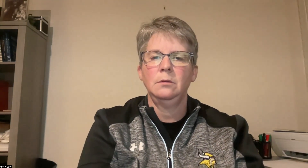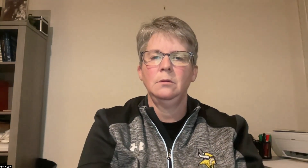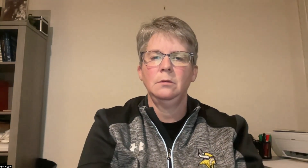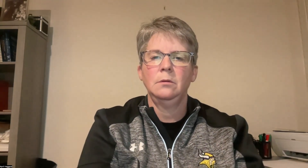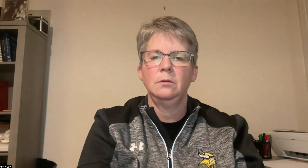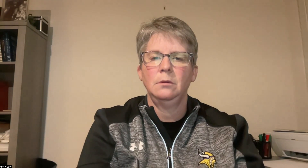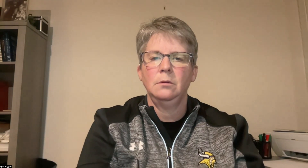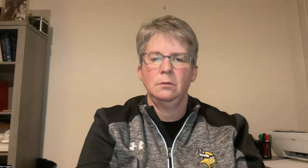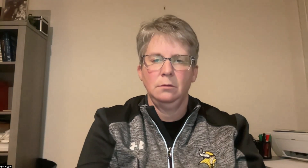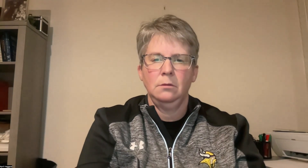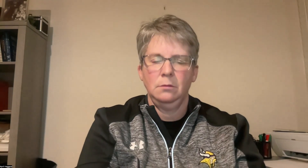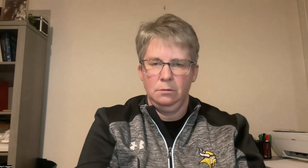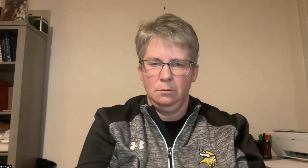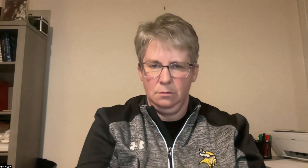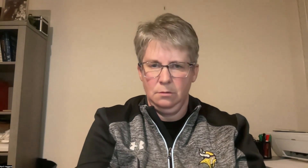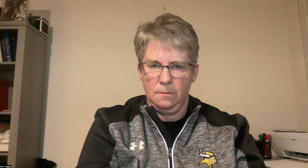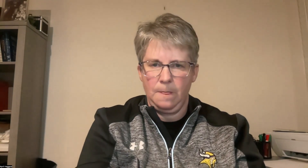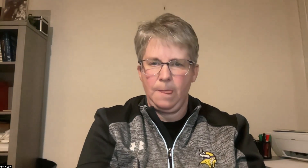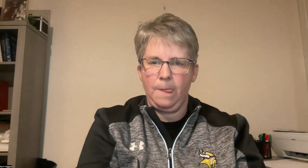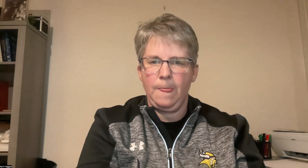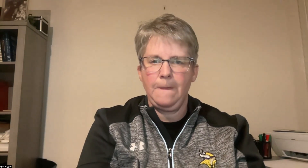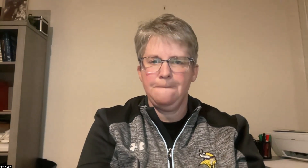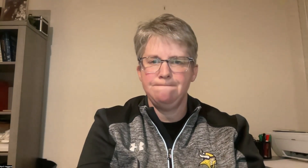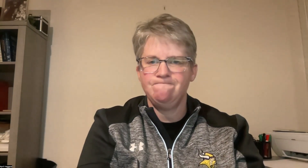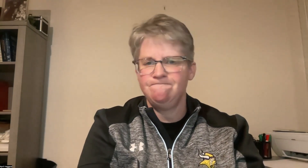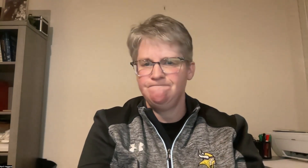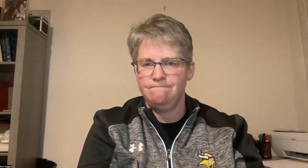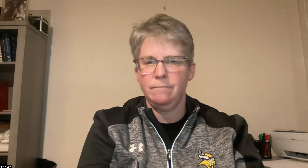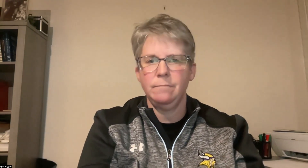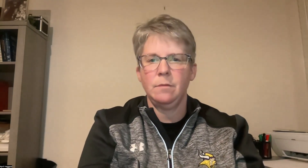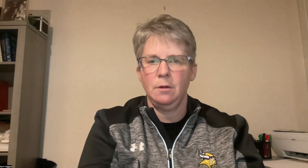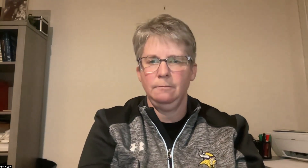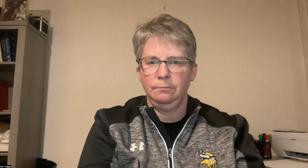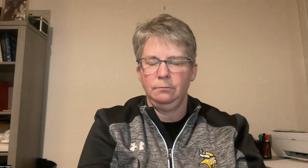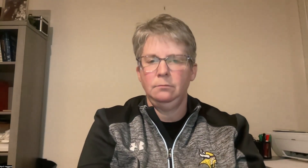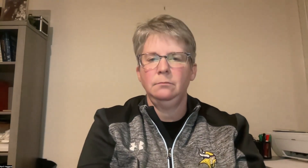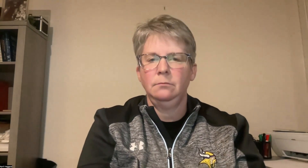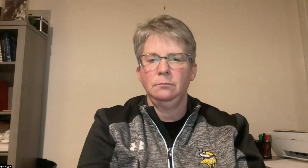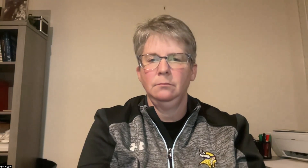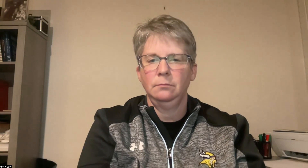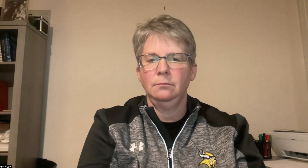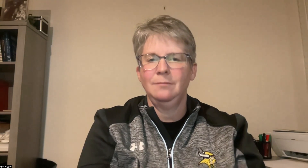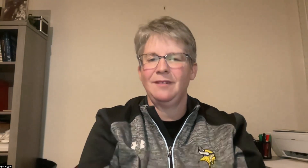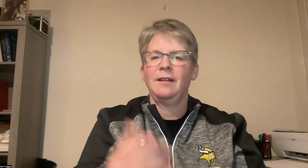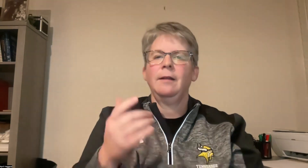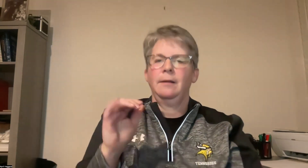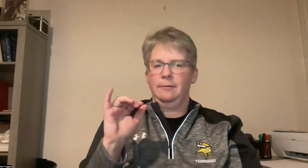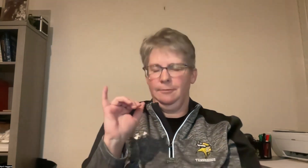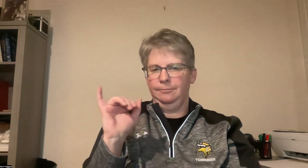of the November 18th meeting. No, I haven't seen any minutes, from that.